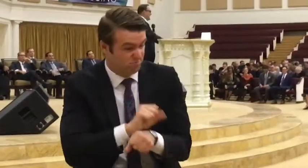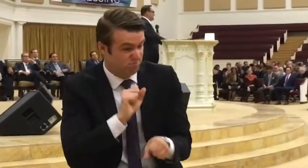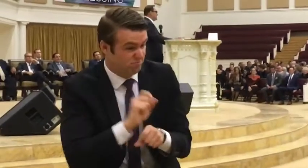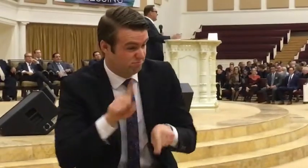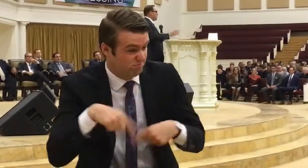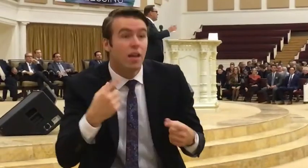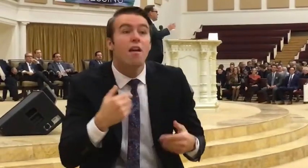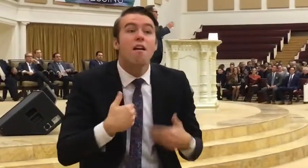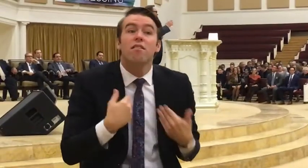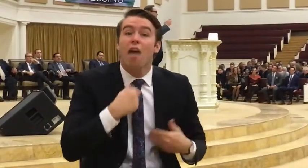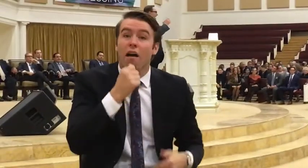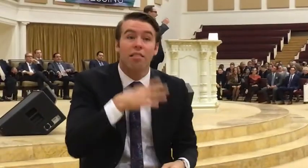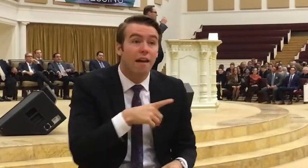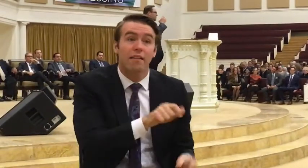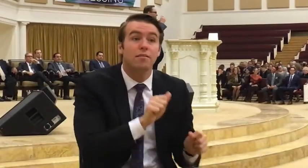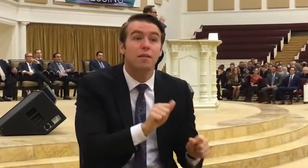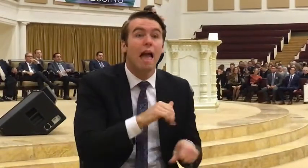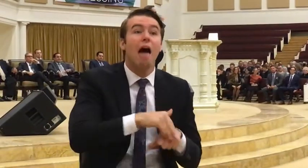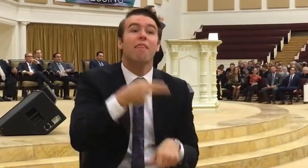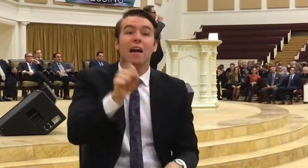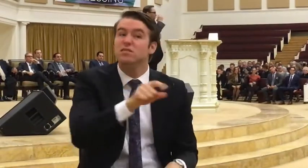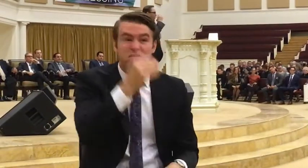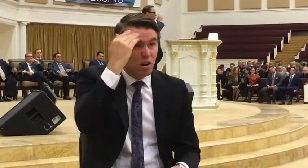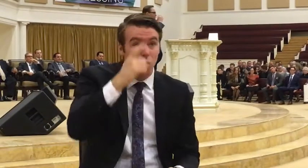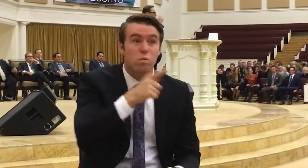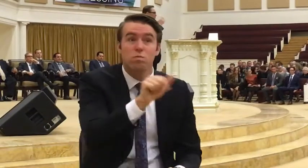young ladies, if they don't know who you are at that high school,